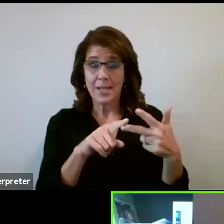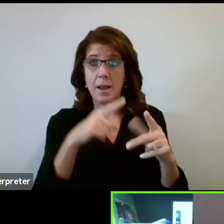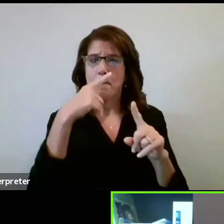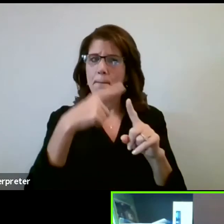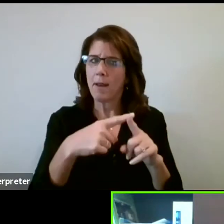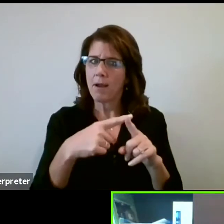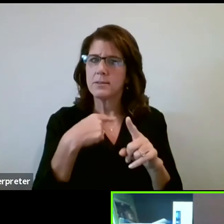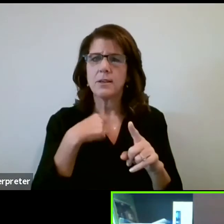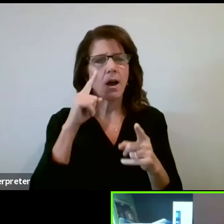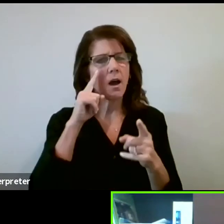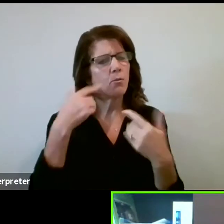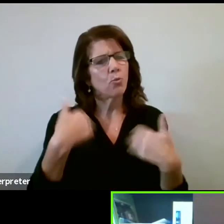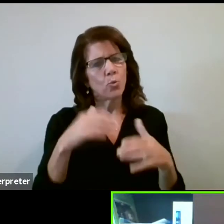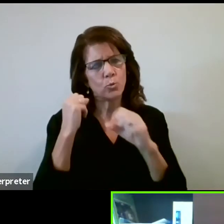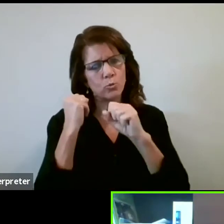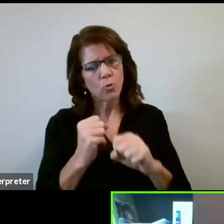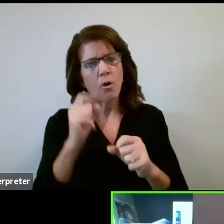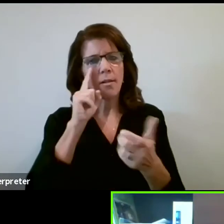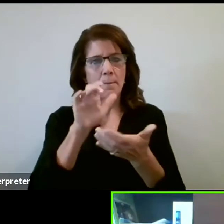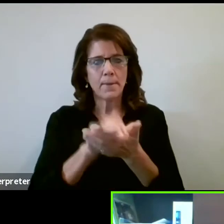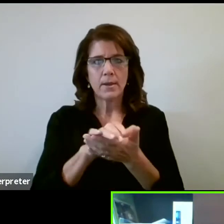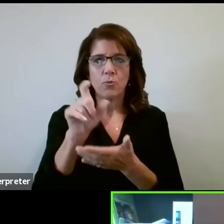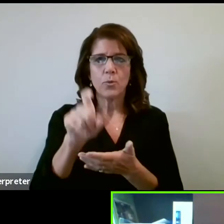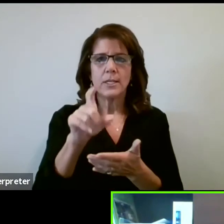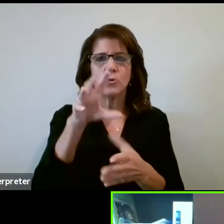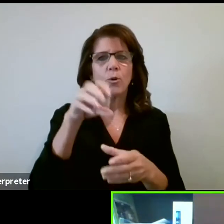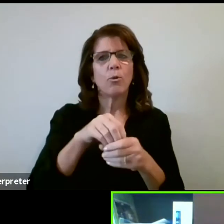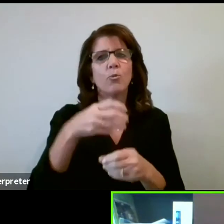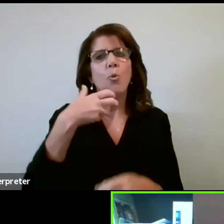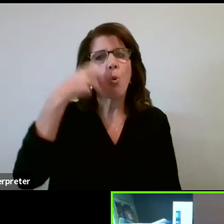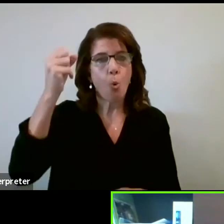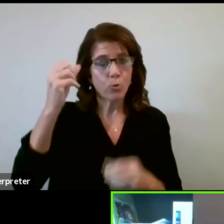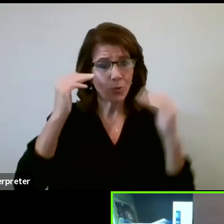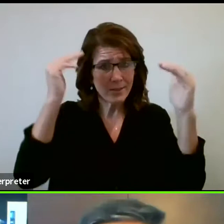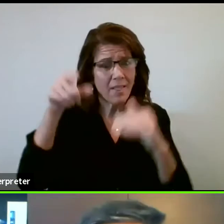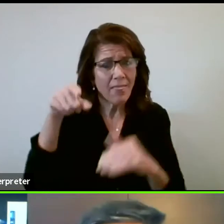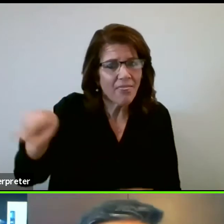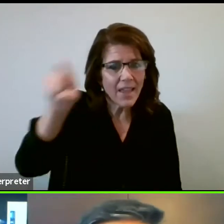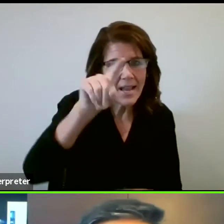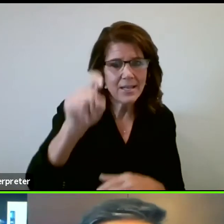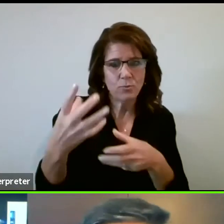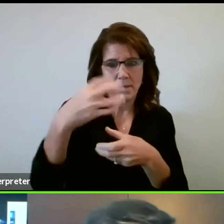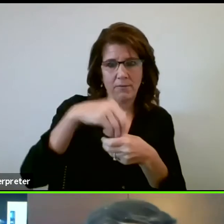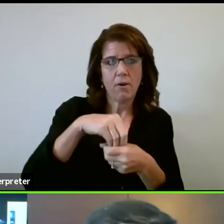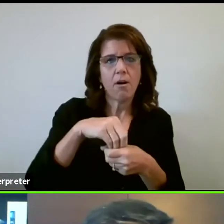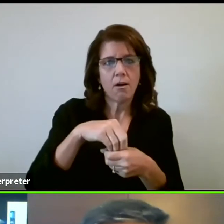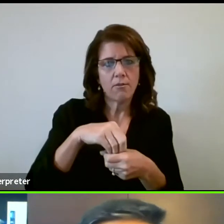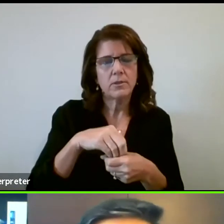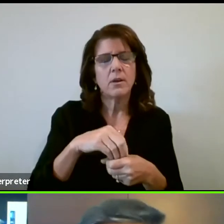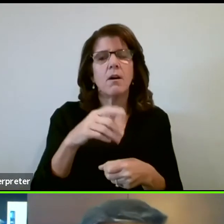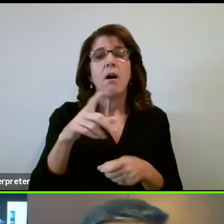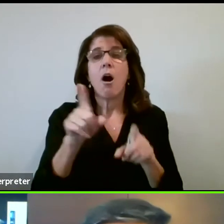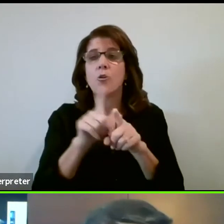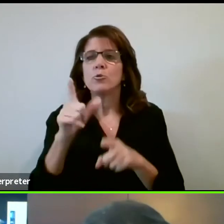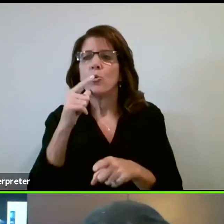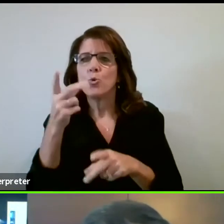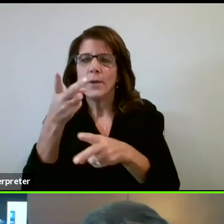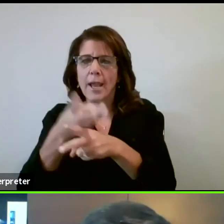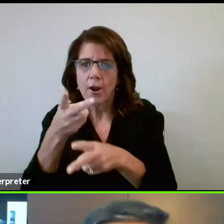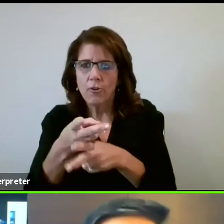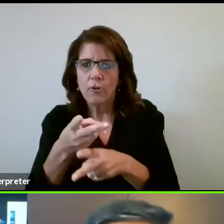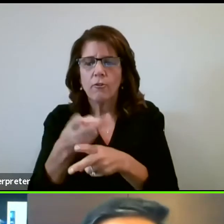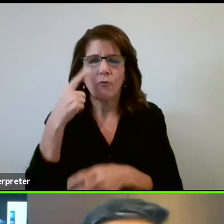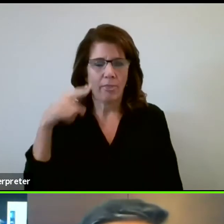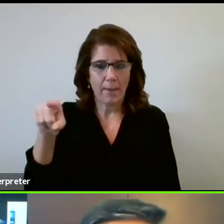firmly believe that we need to include the older adults themselves, as well as their caregivers and care